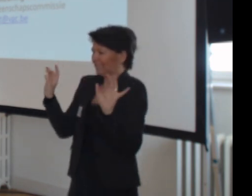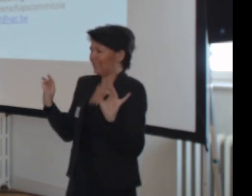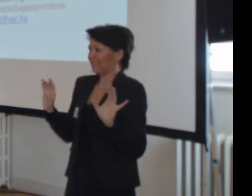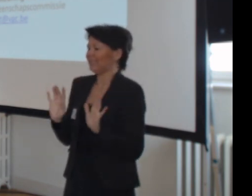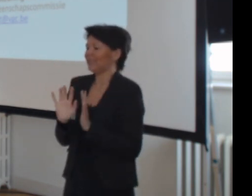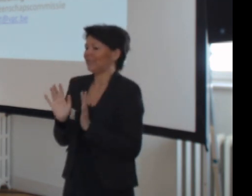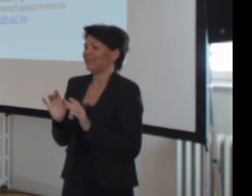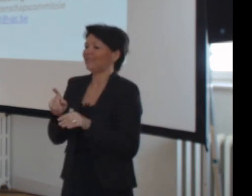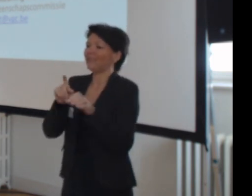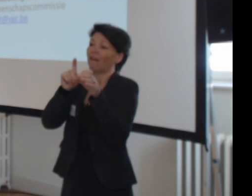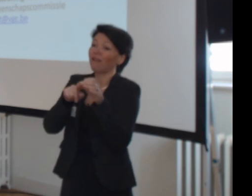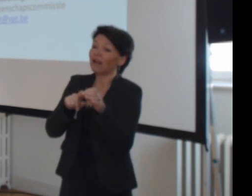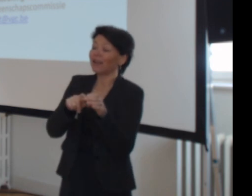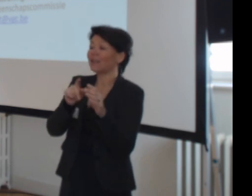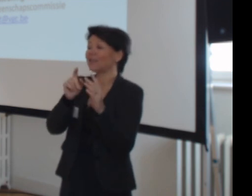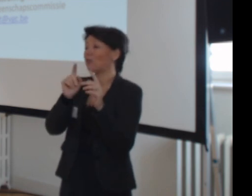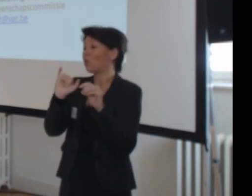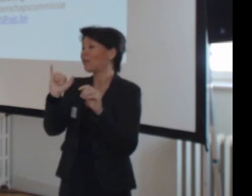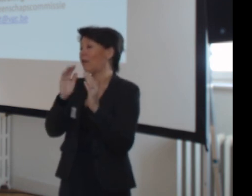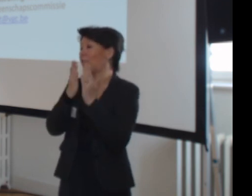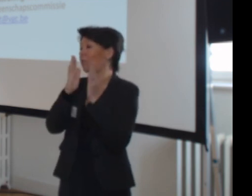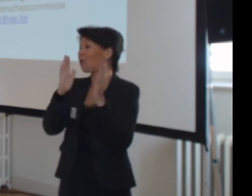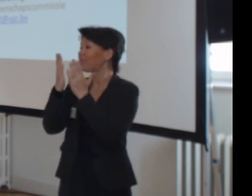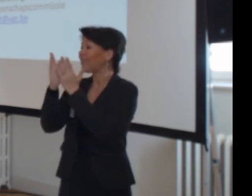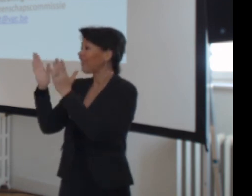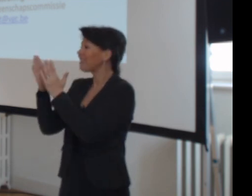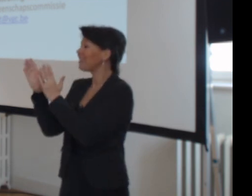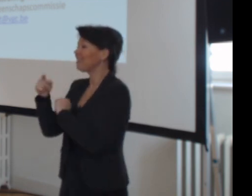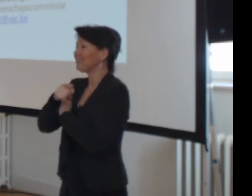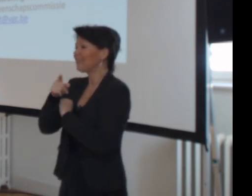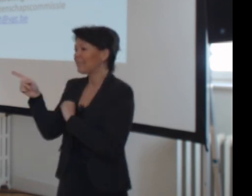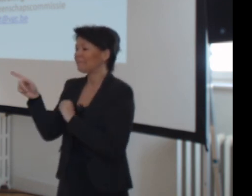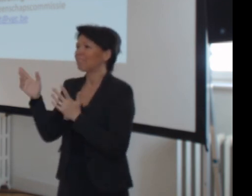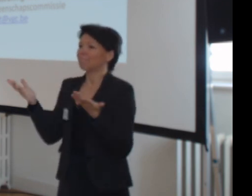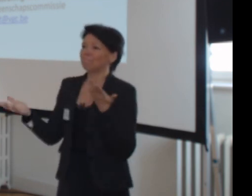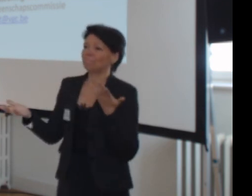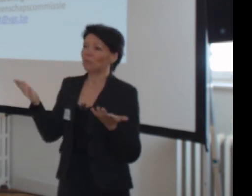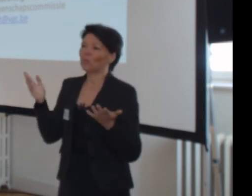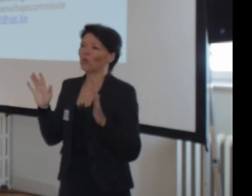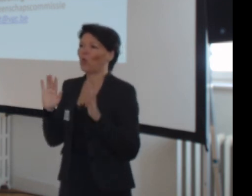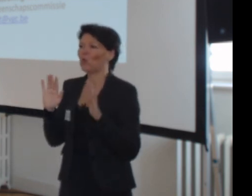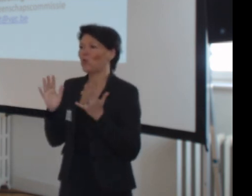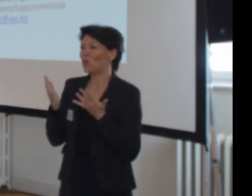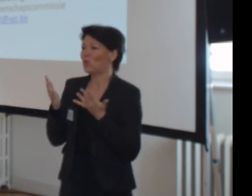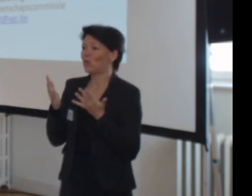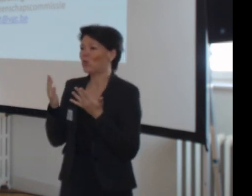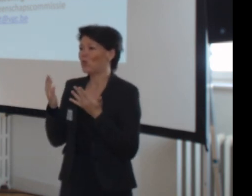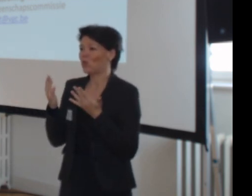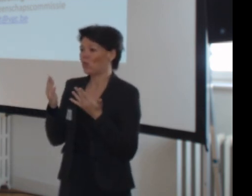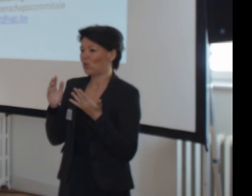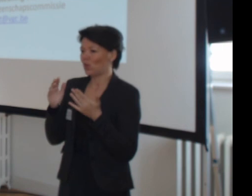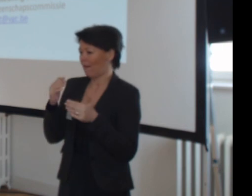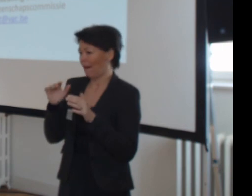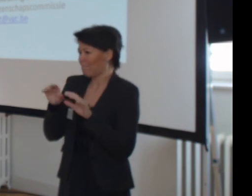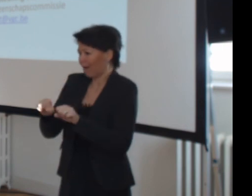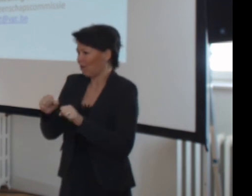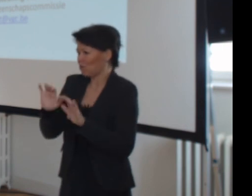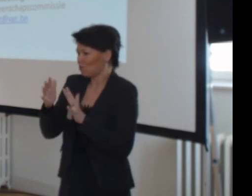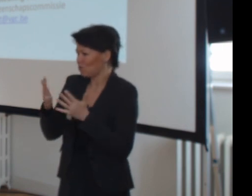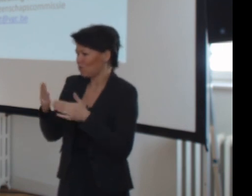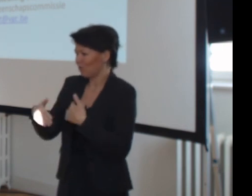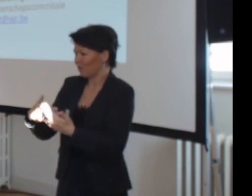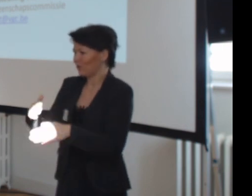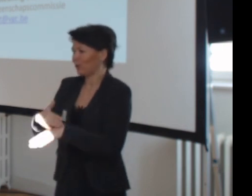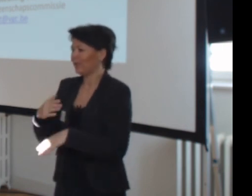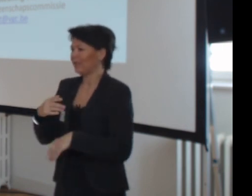depends from library to library what the exact regulations will be. And